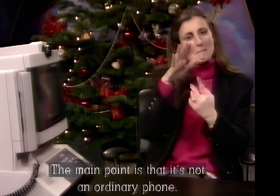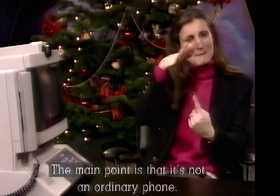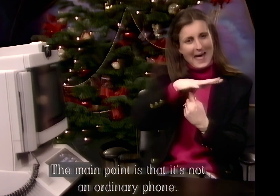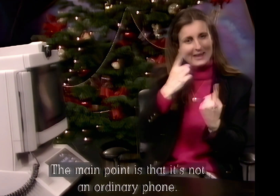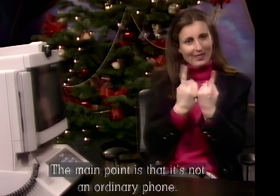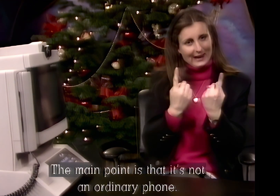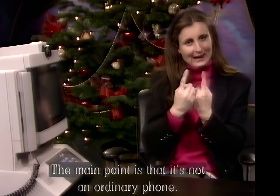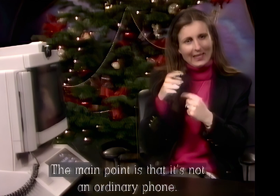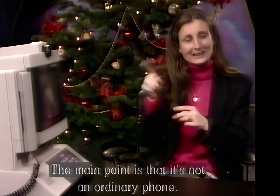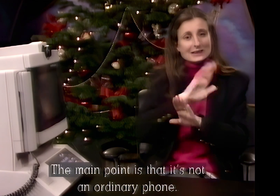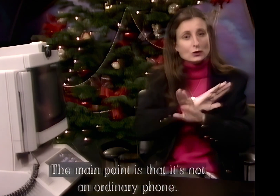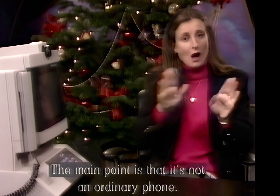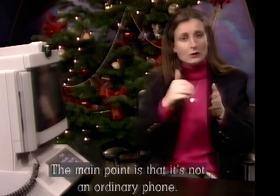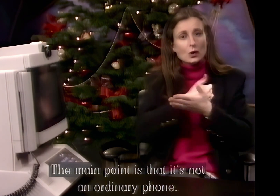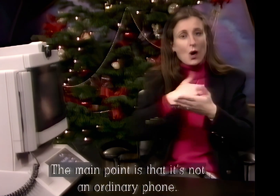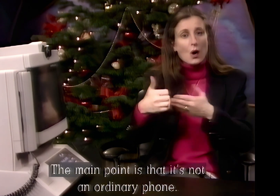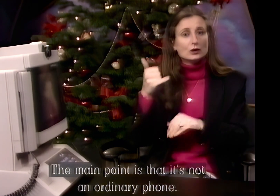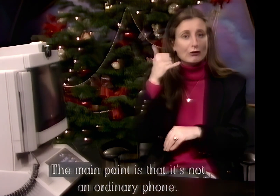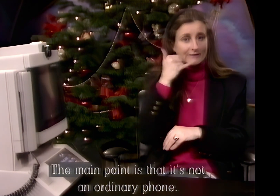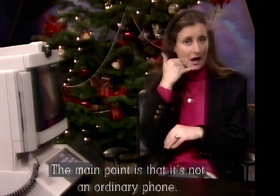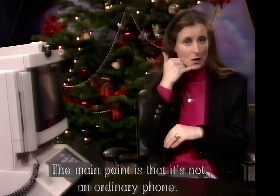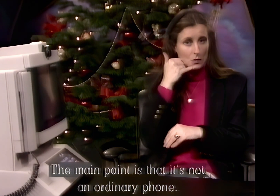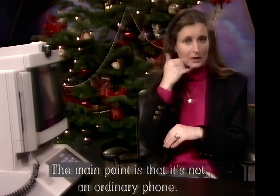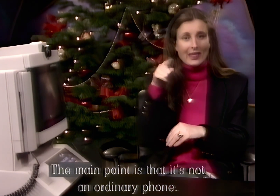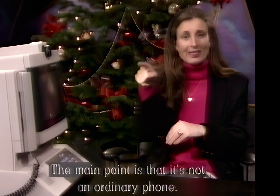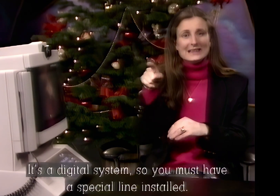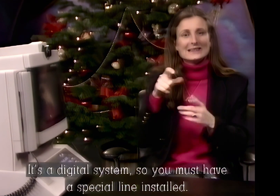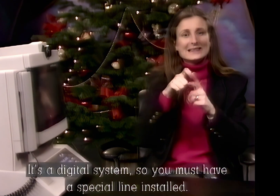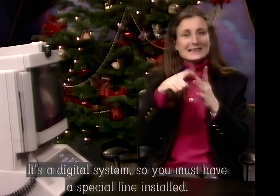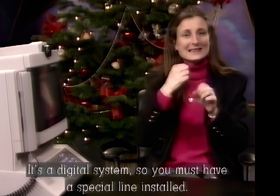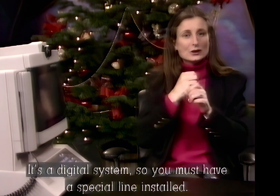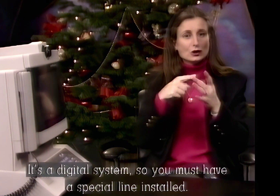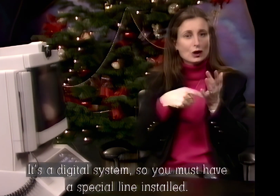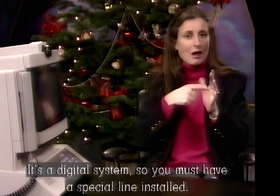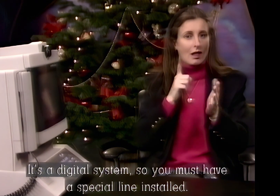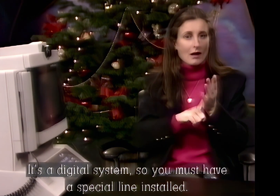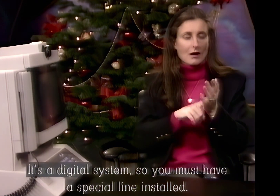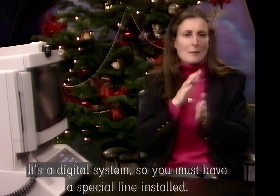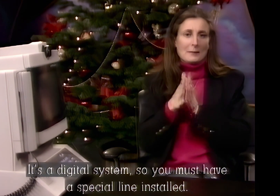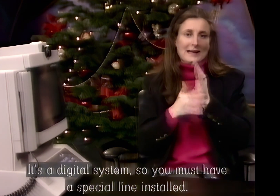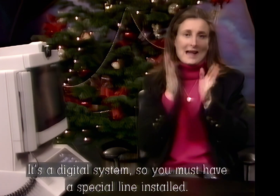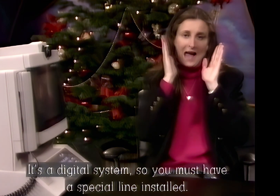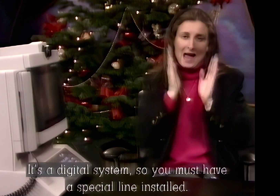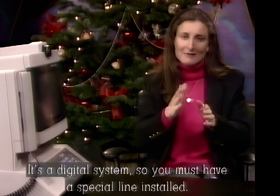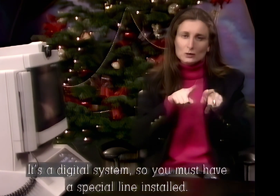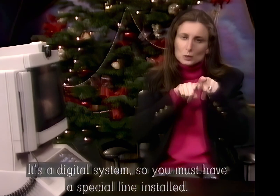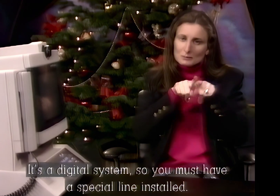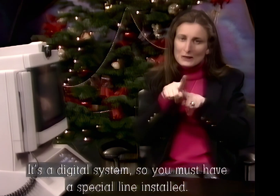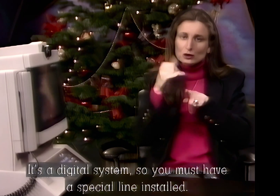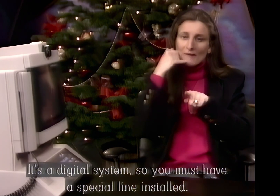The main point is that it's not an ordinary telephone. It's a digital system, so you have to have a special line